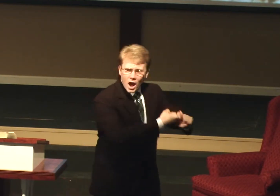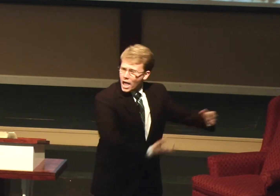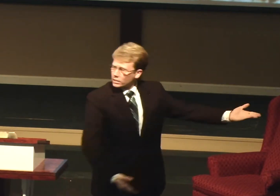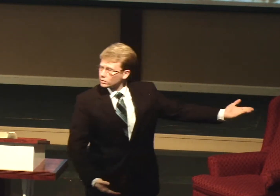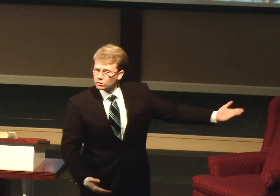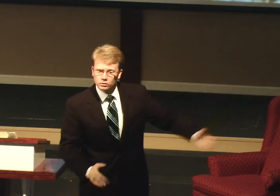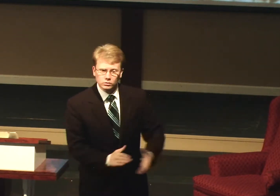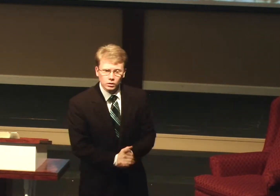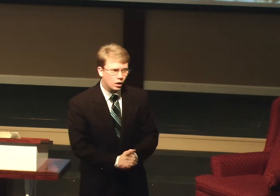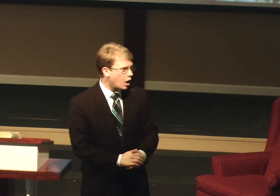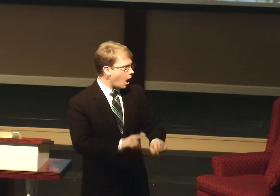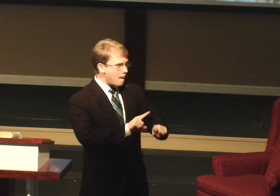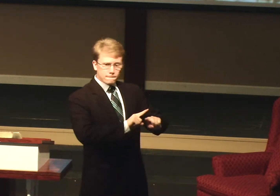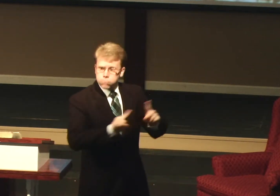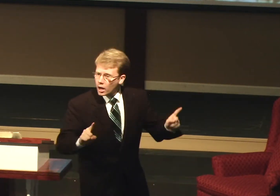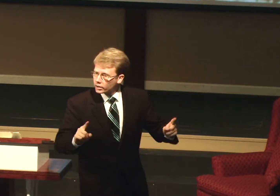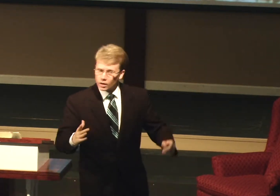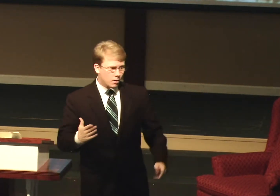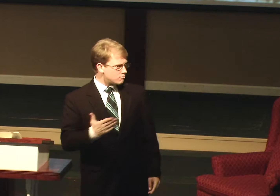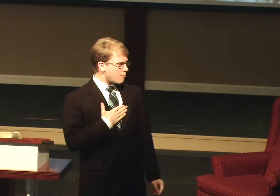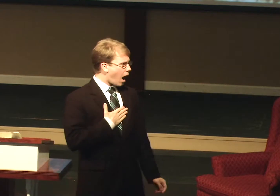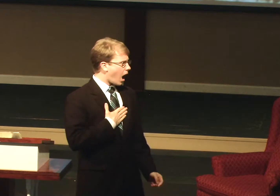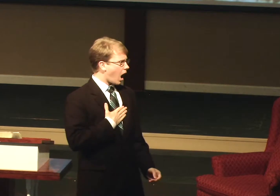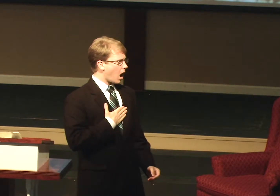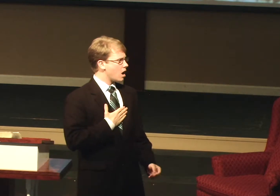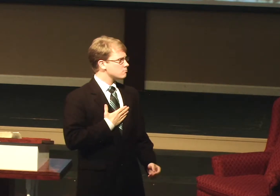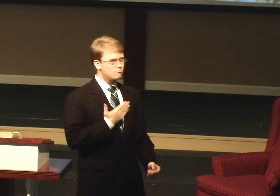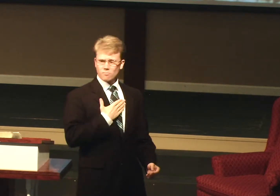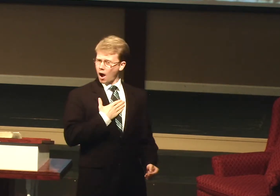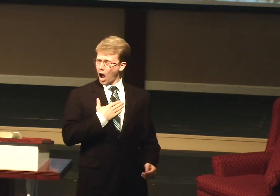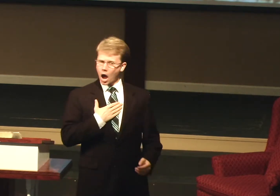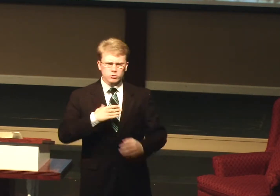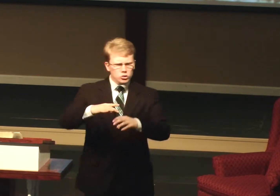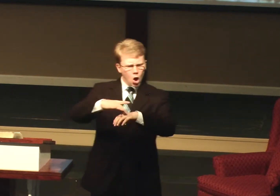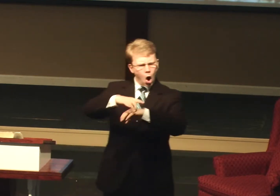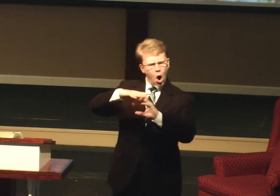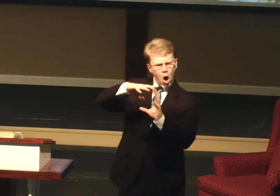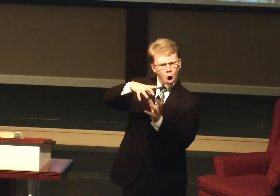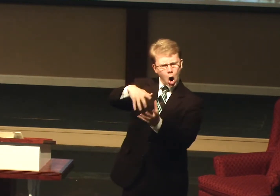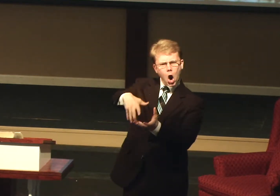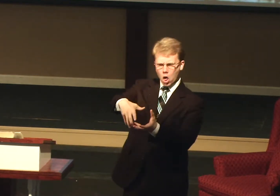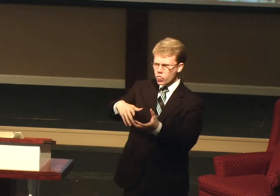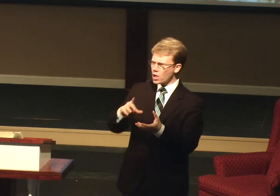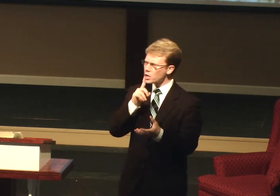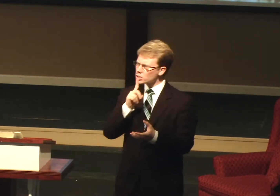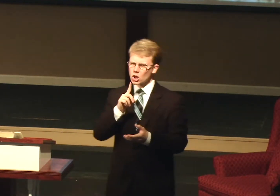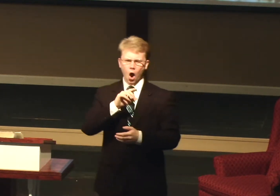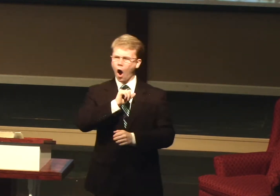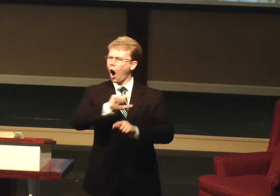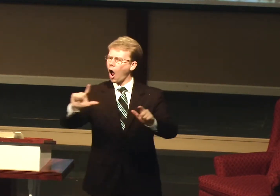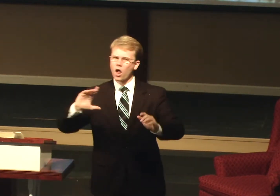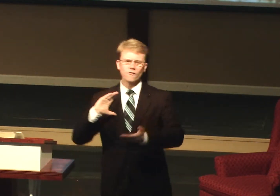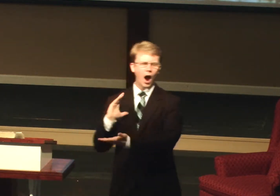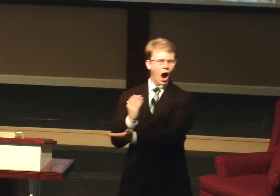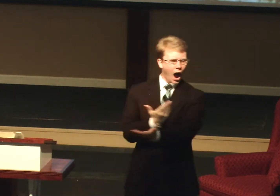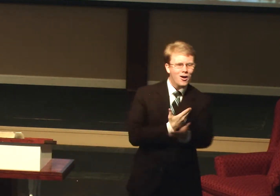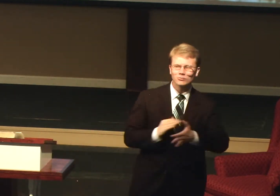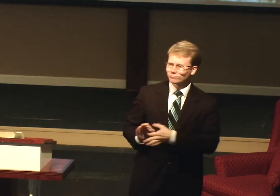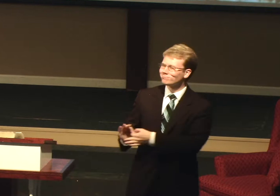wait a minute. I have a friend that's there, and, you know, how about the fact that, you know, we're all part of the same